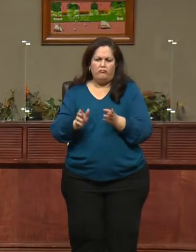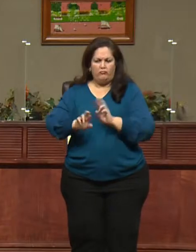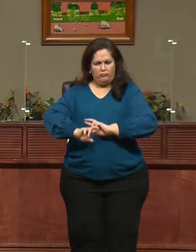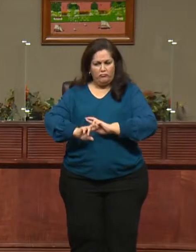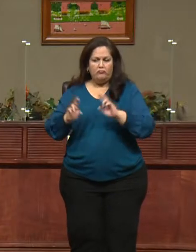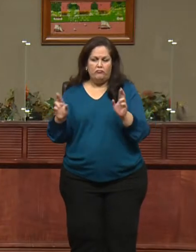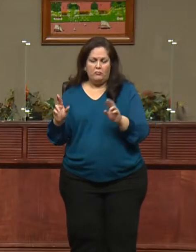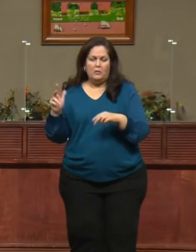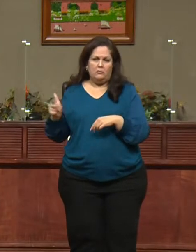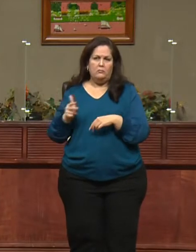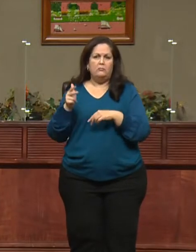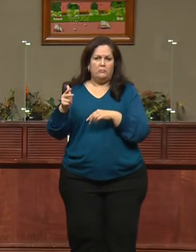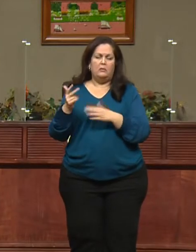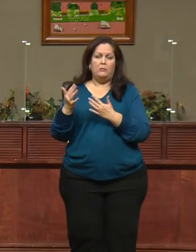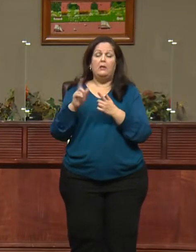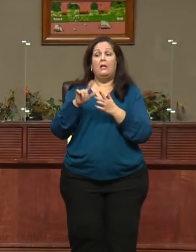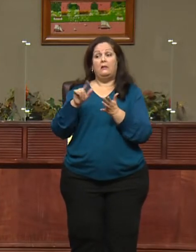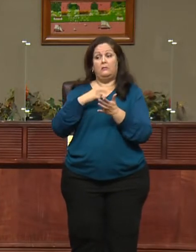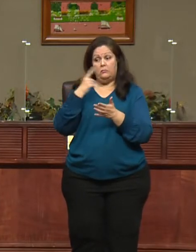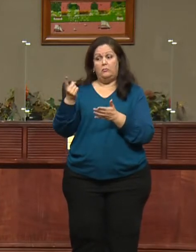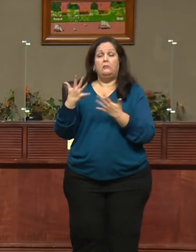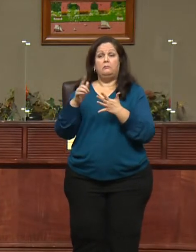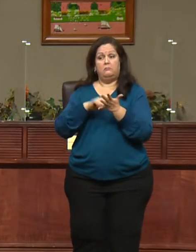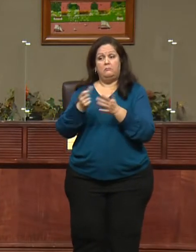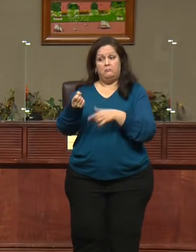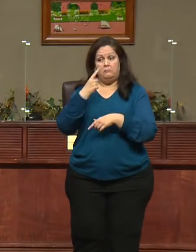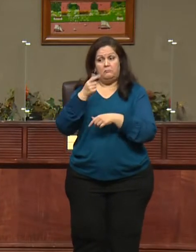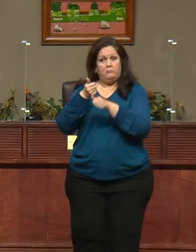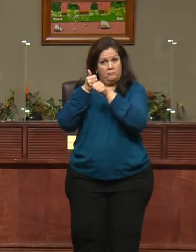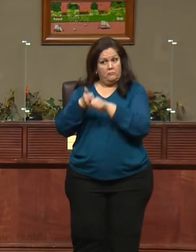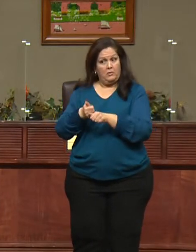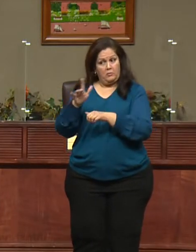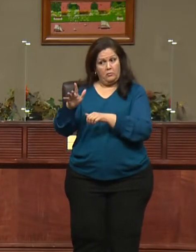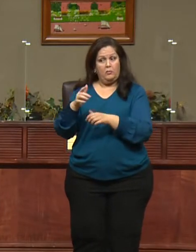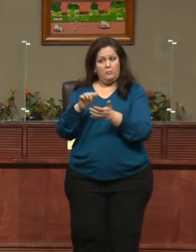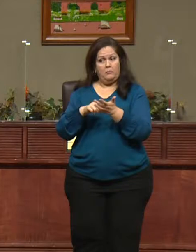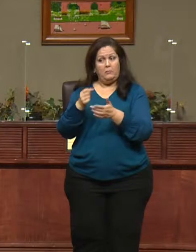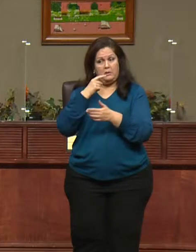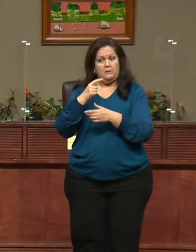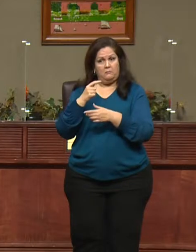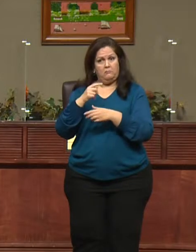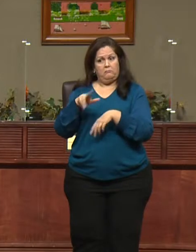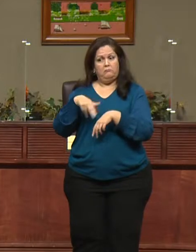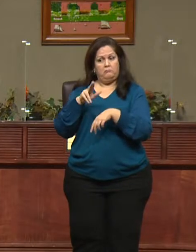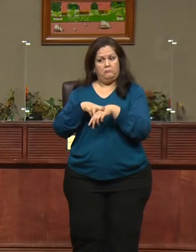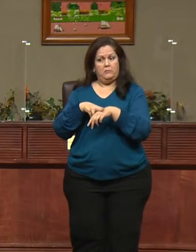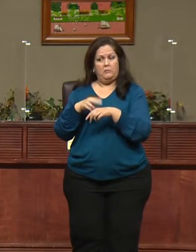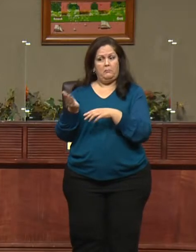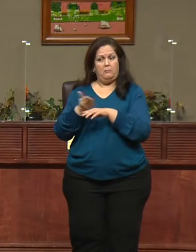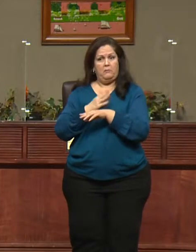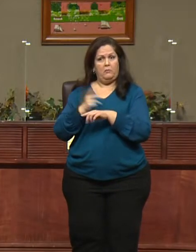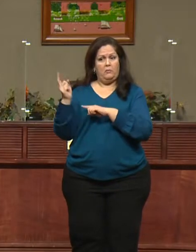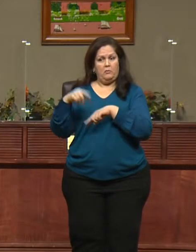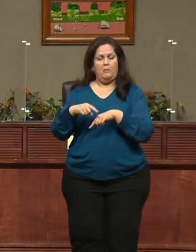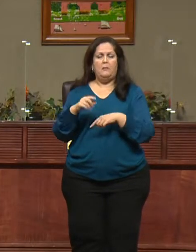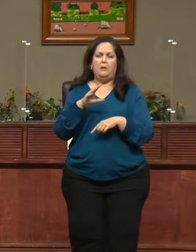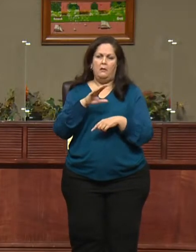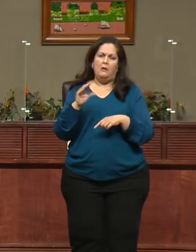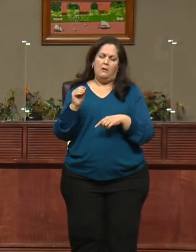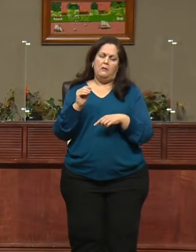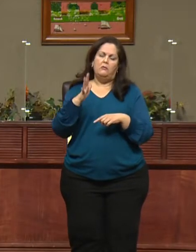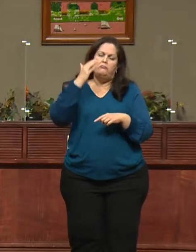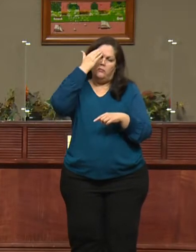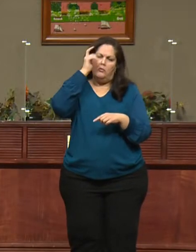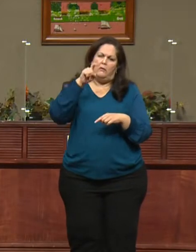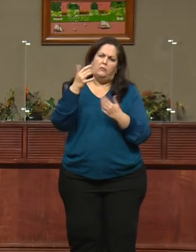take the medication as prescribed by the doctors before they come to this event, and come ready to wait a little bit. But